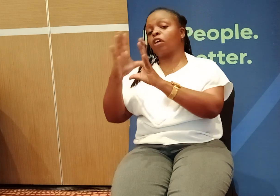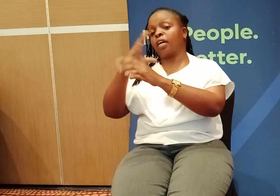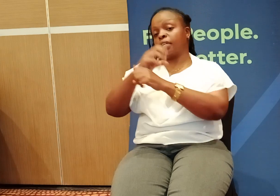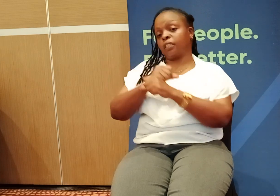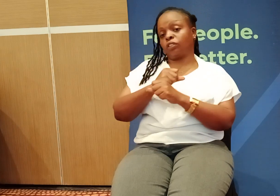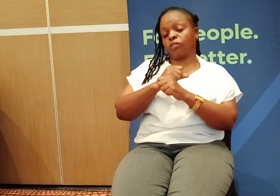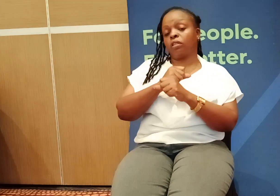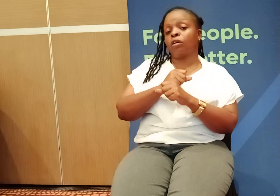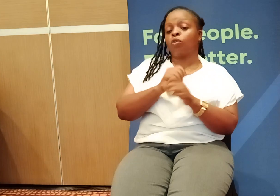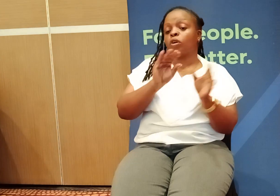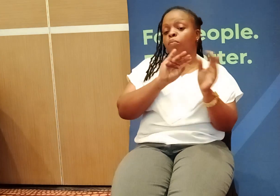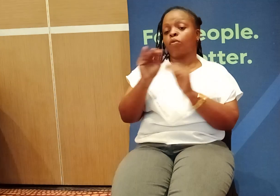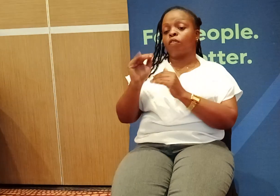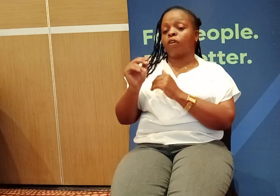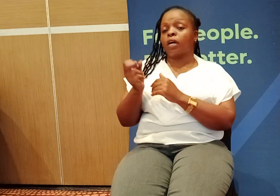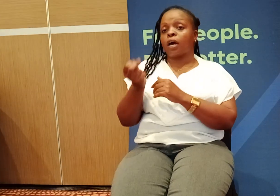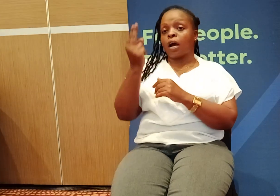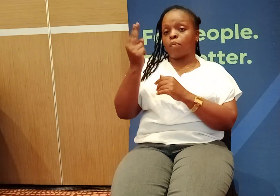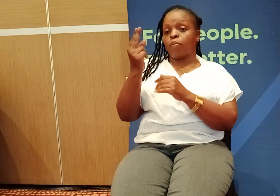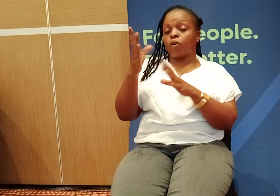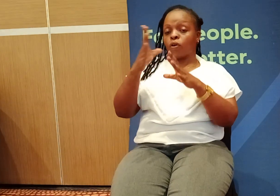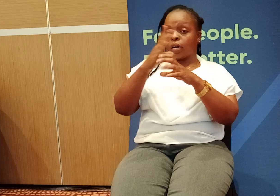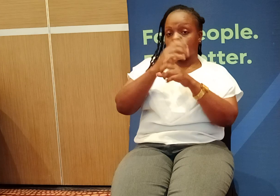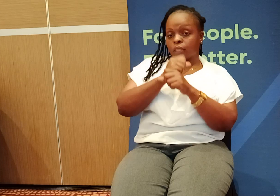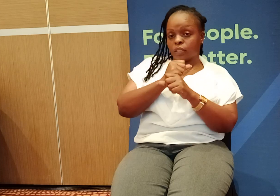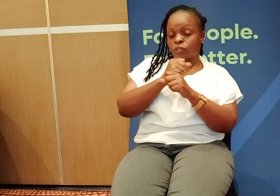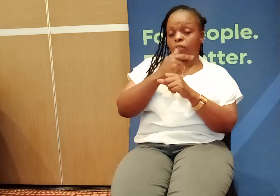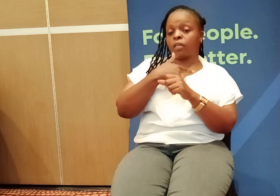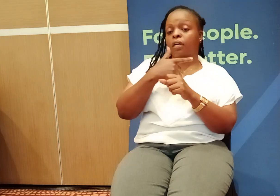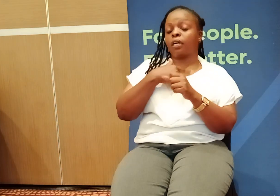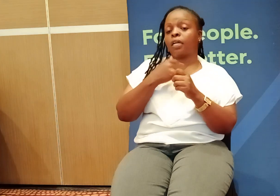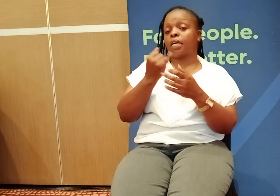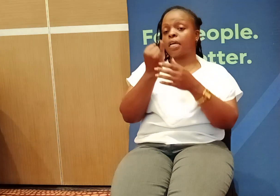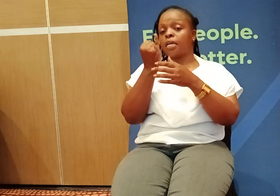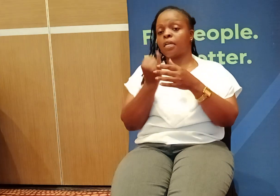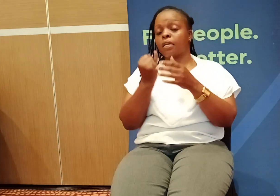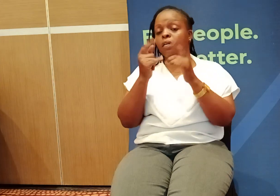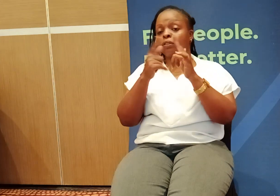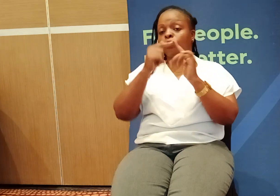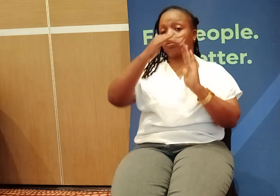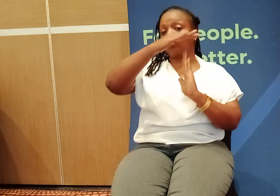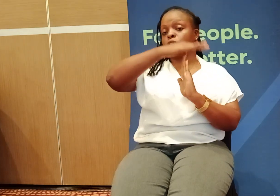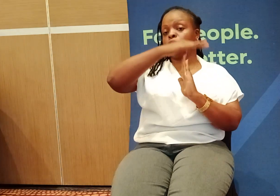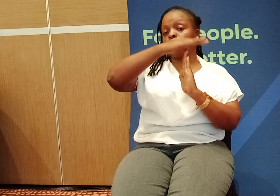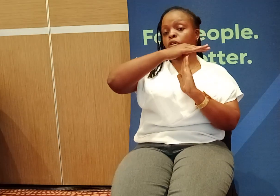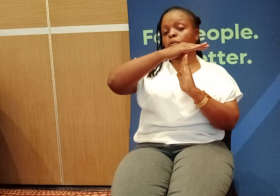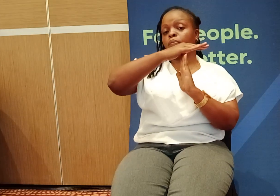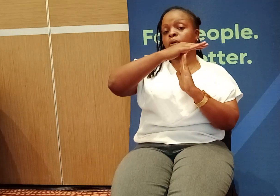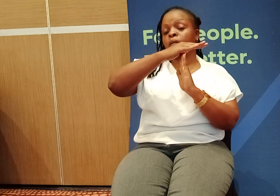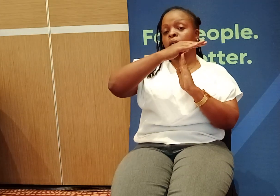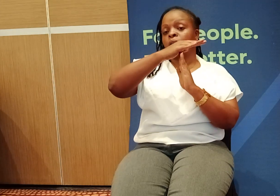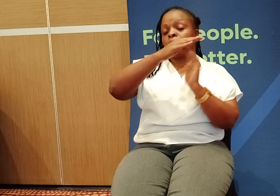We've moved up organizational health index to the top decile from 79 to